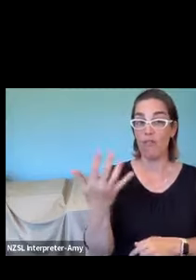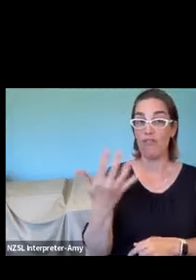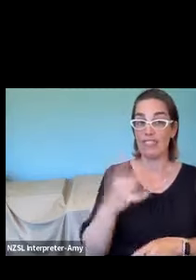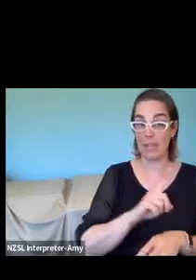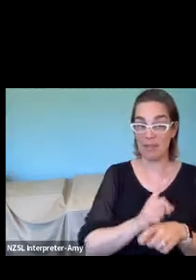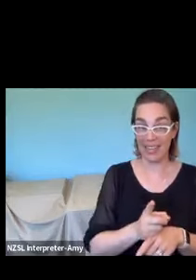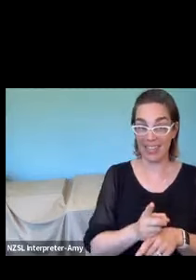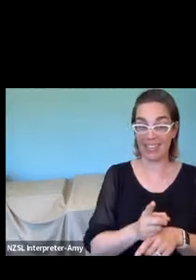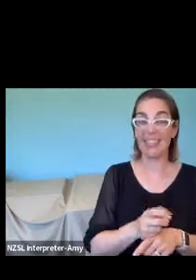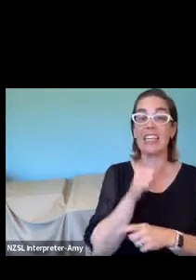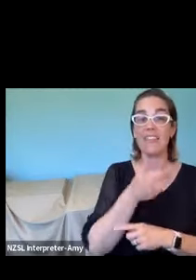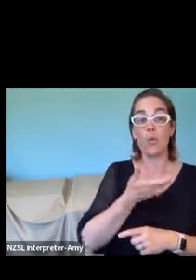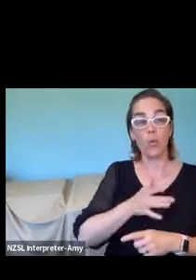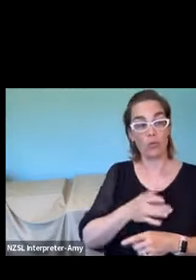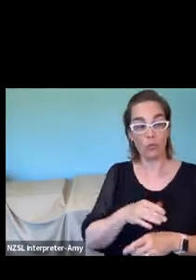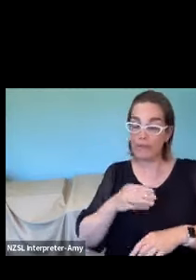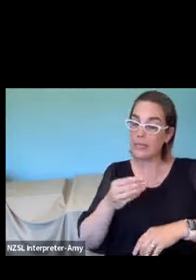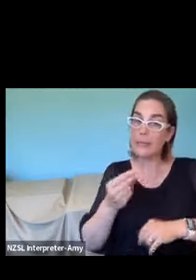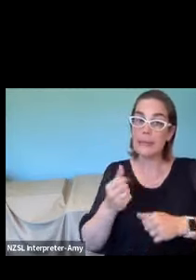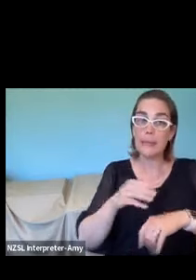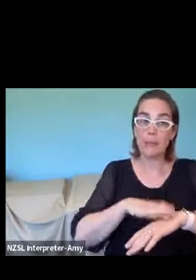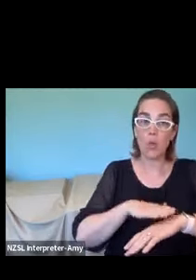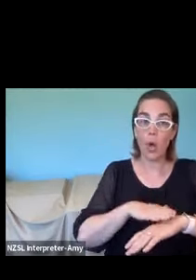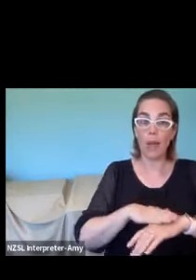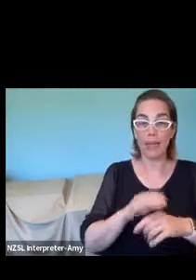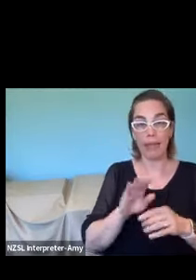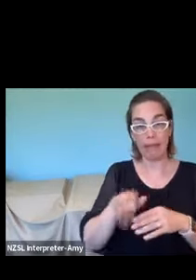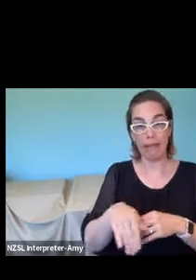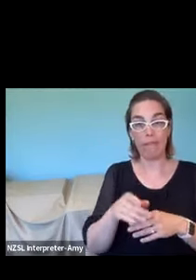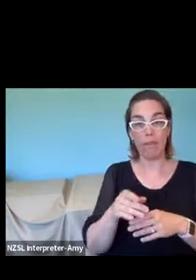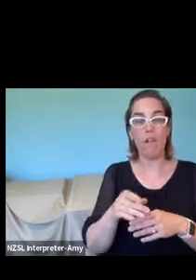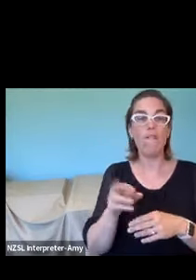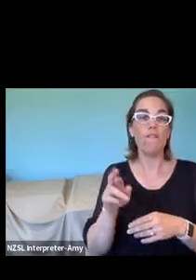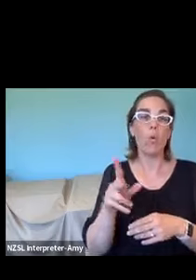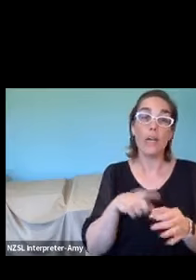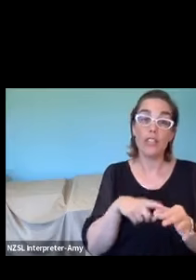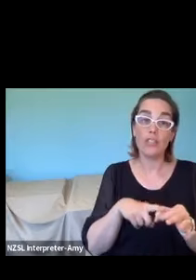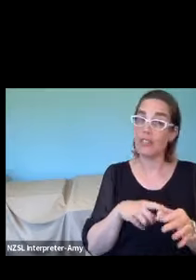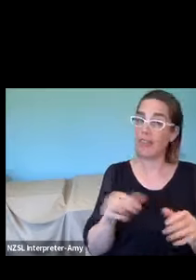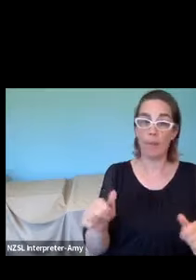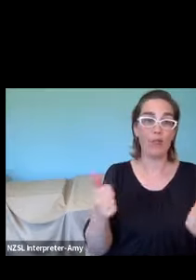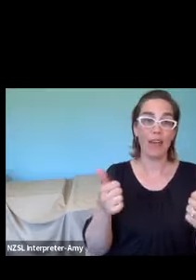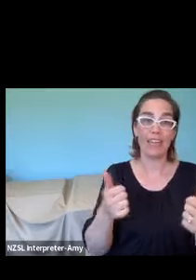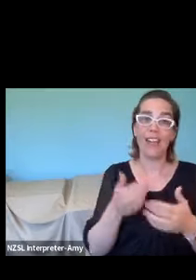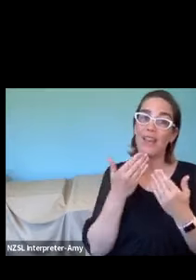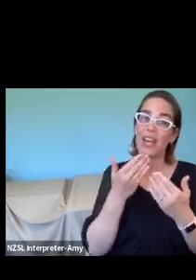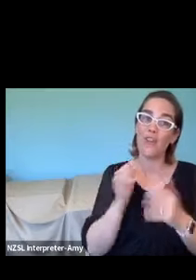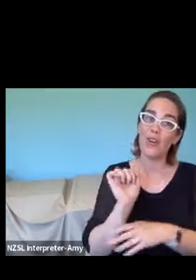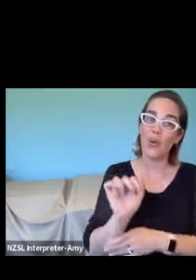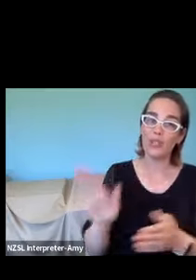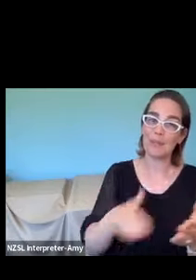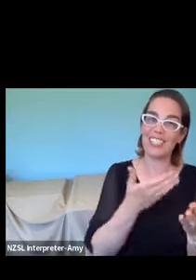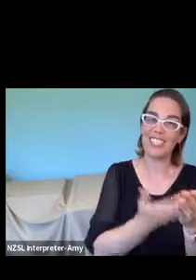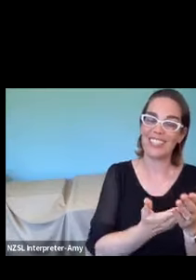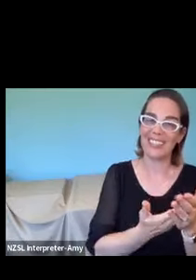here. If you'd like to leave some time for questions, that would be great. And thank you for your submission. Very